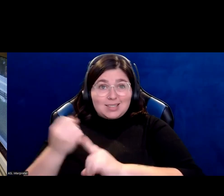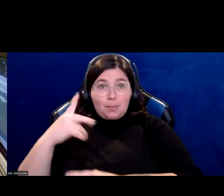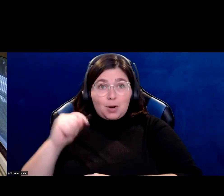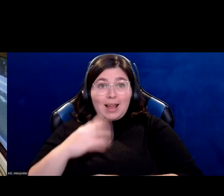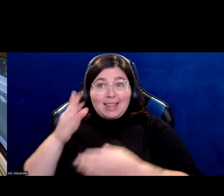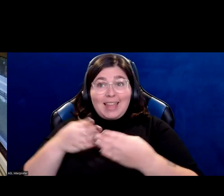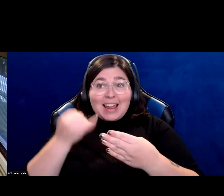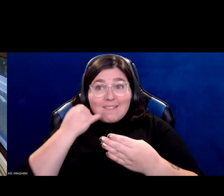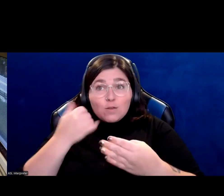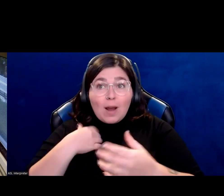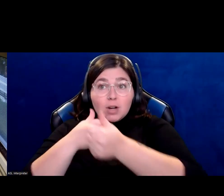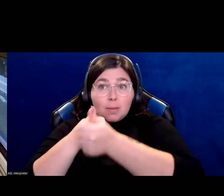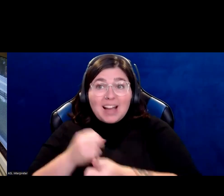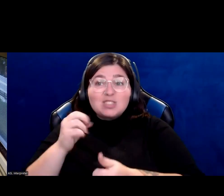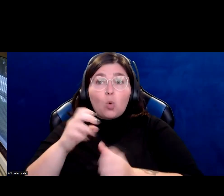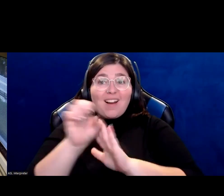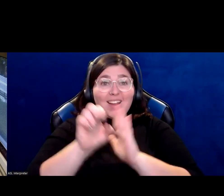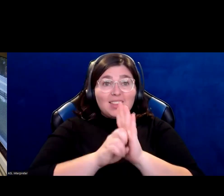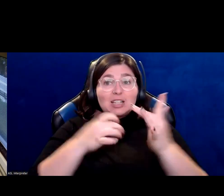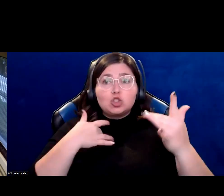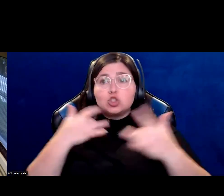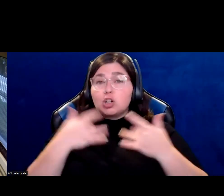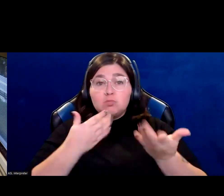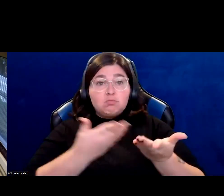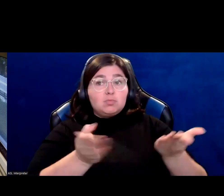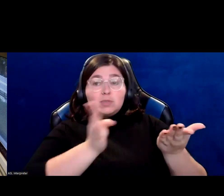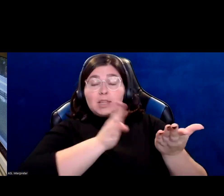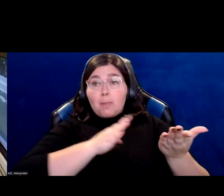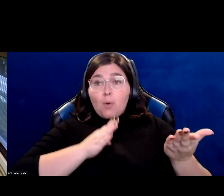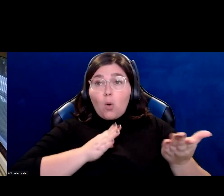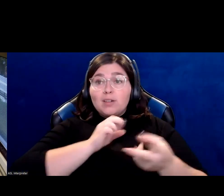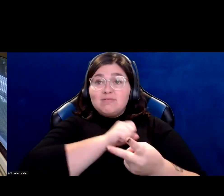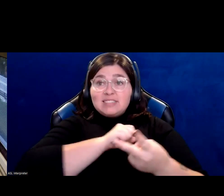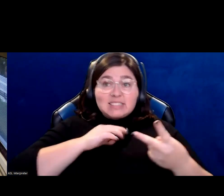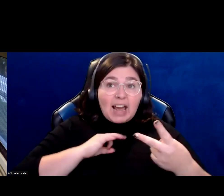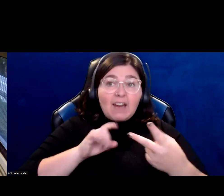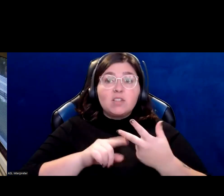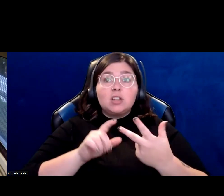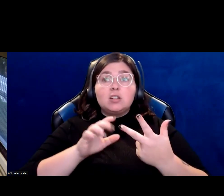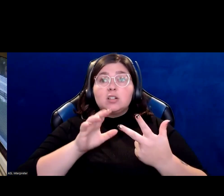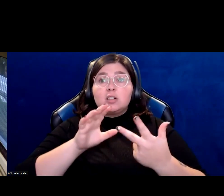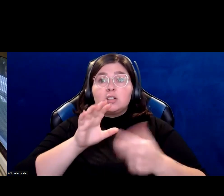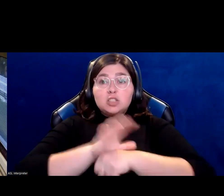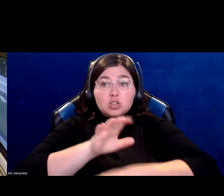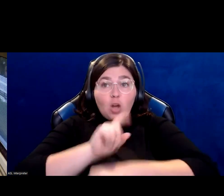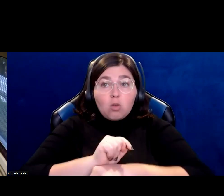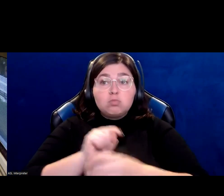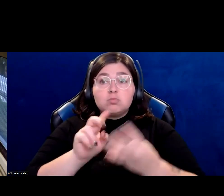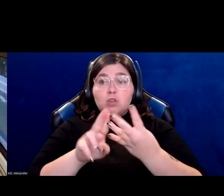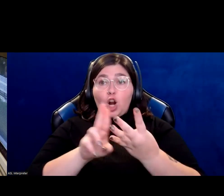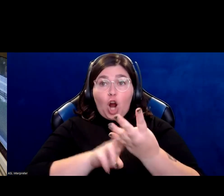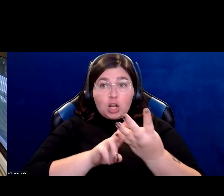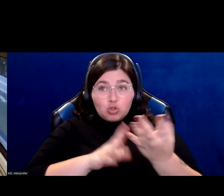a compliance or an ethics concern, the board, our staff, as well as our consultants and contractors can always reach out to me. Thank